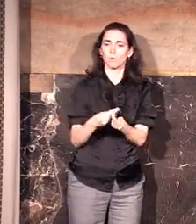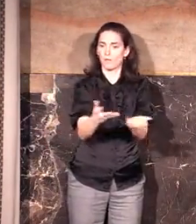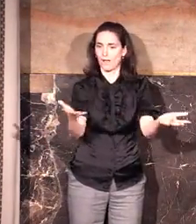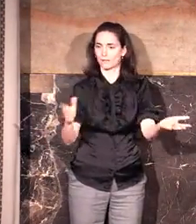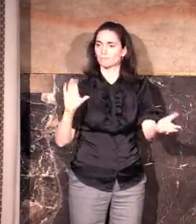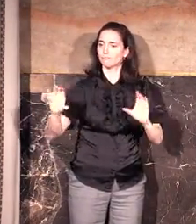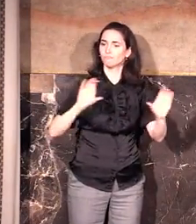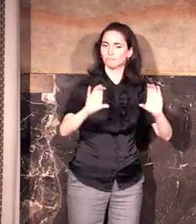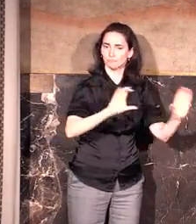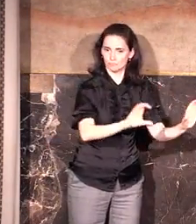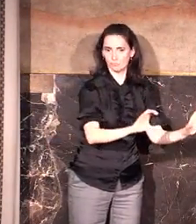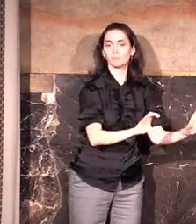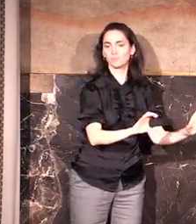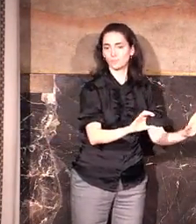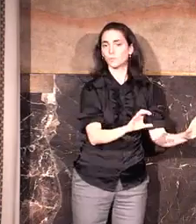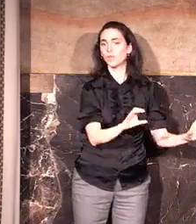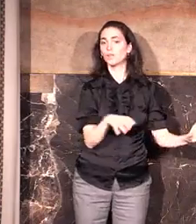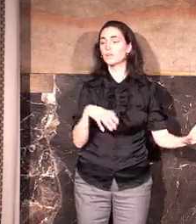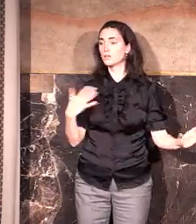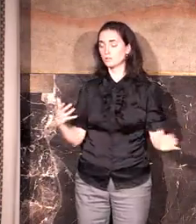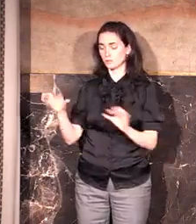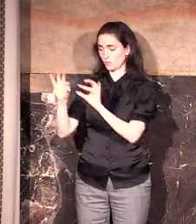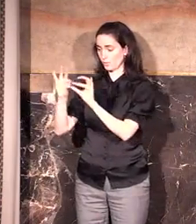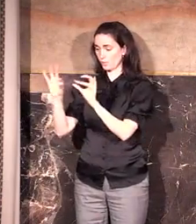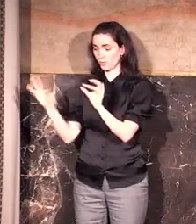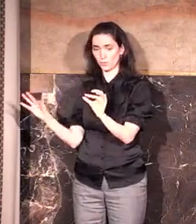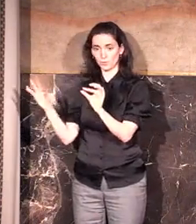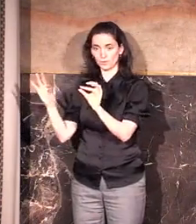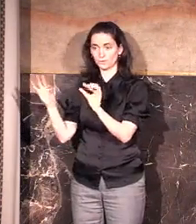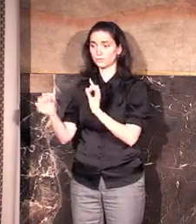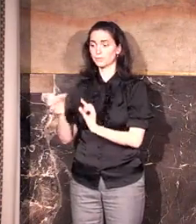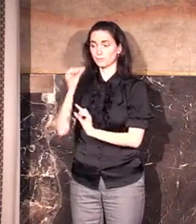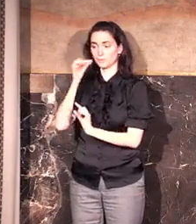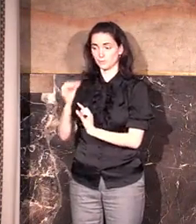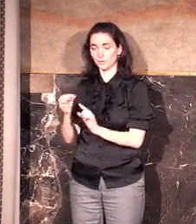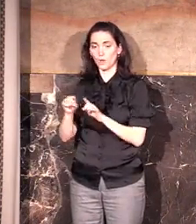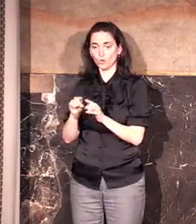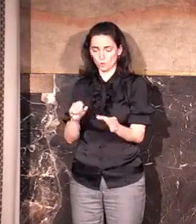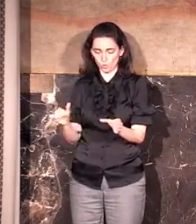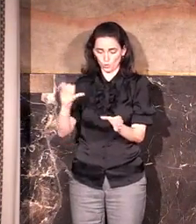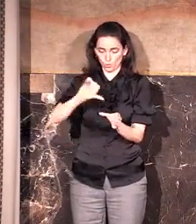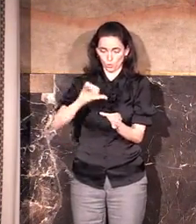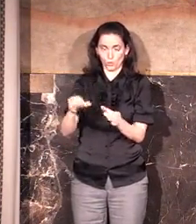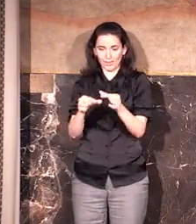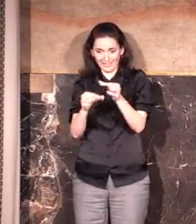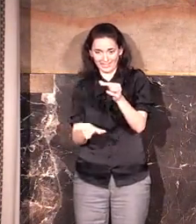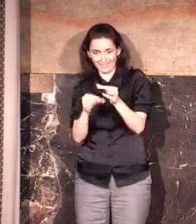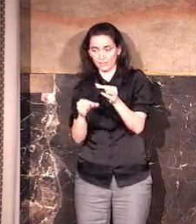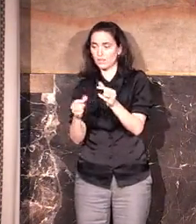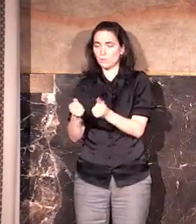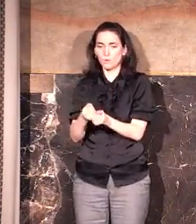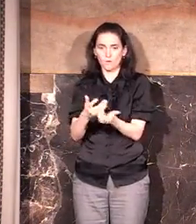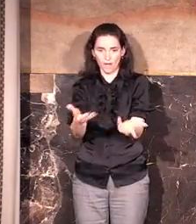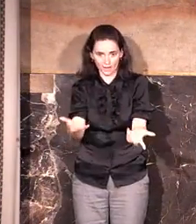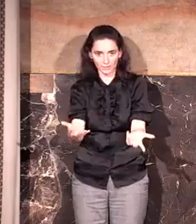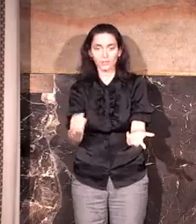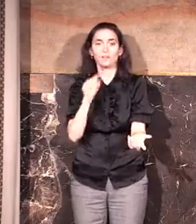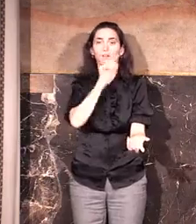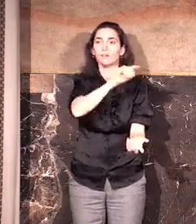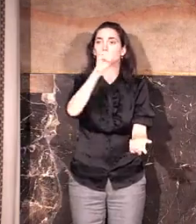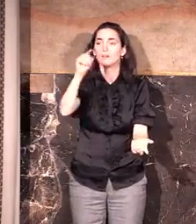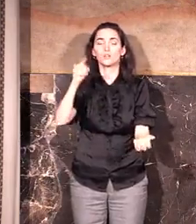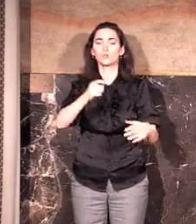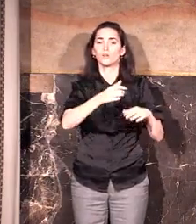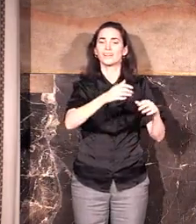to marry those swabs to viral transport medium and test through mobile testing sites as well as community